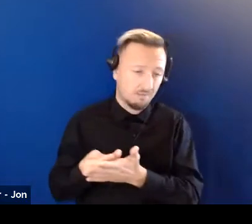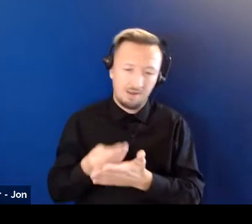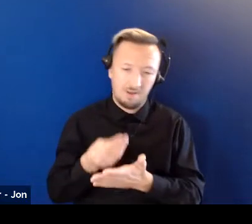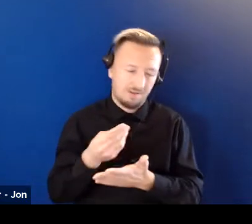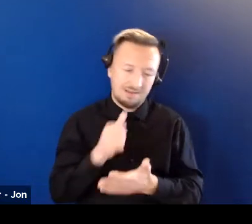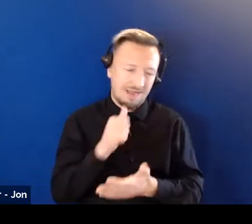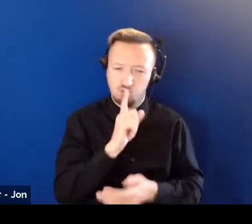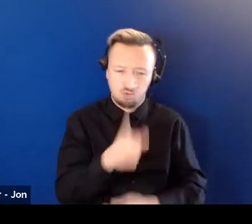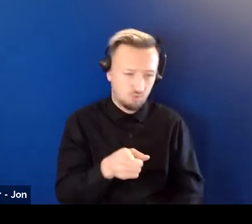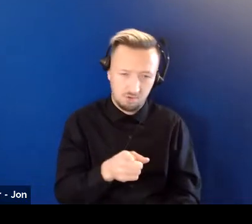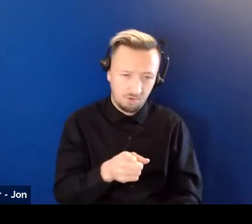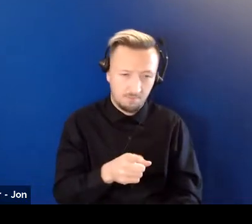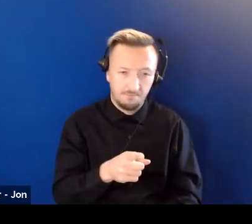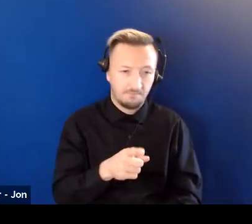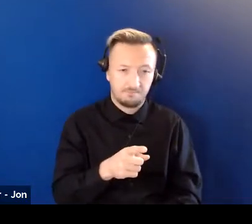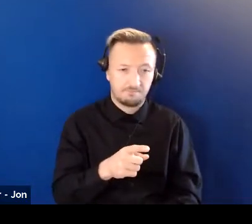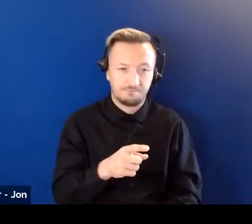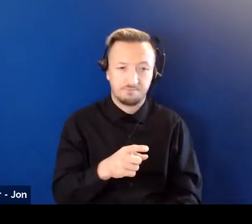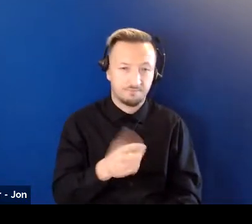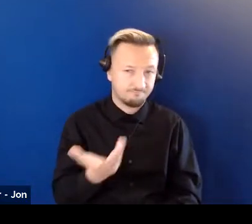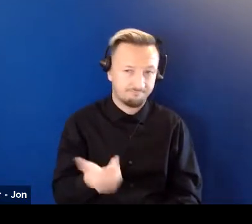And it's a